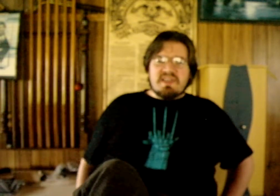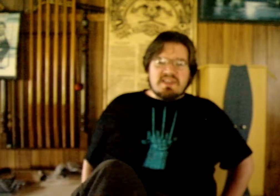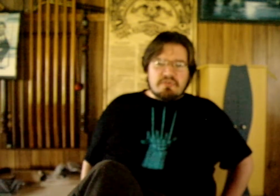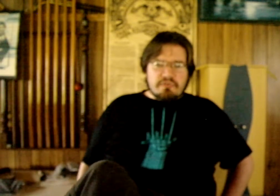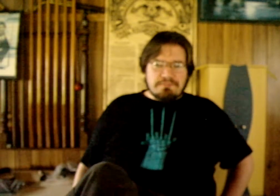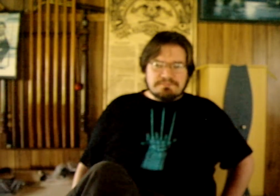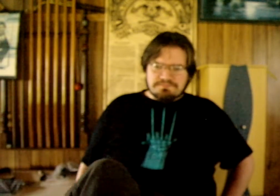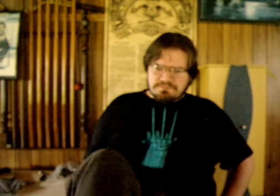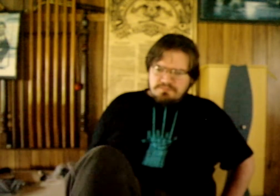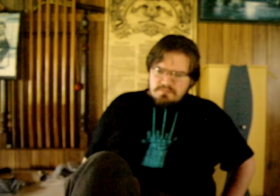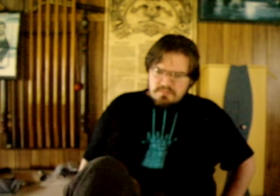is,